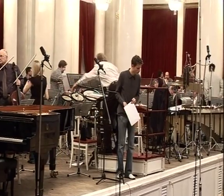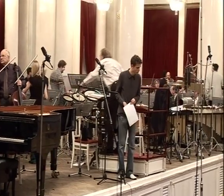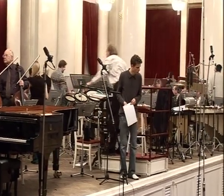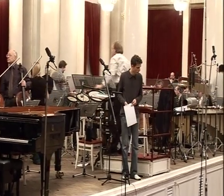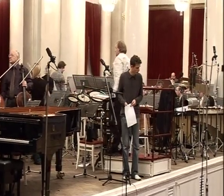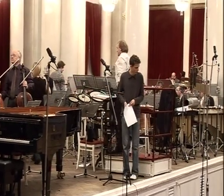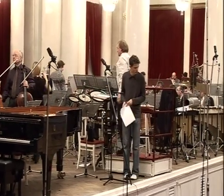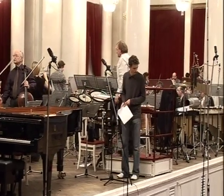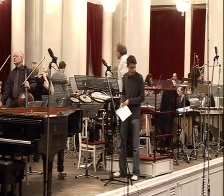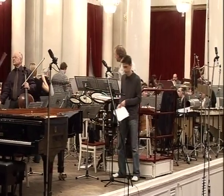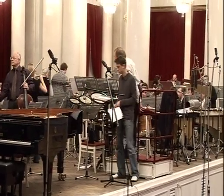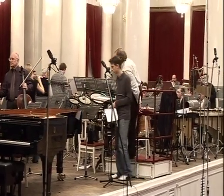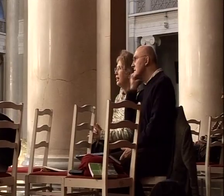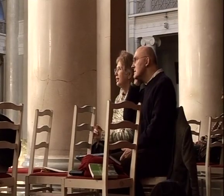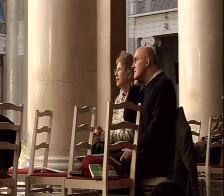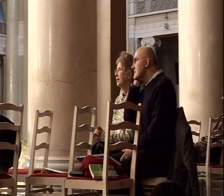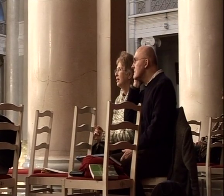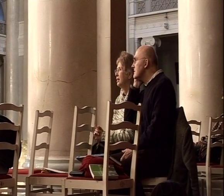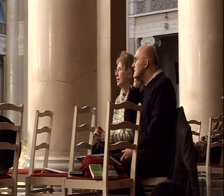gonna play it out.